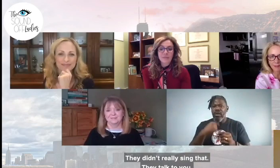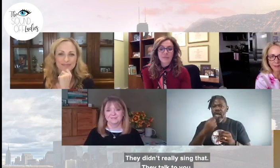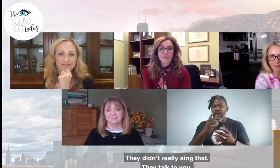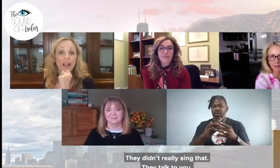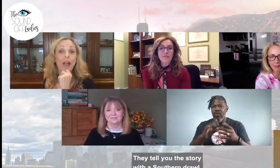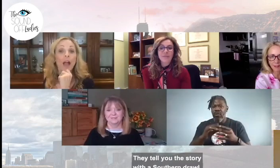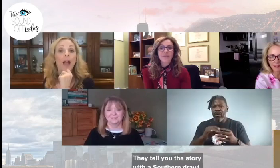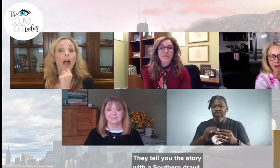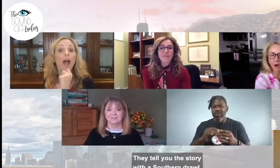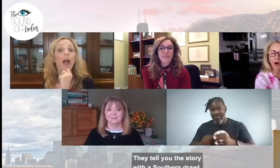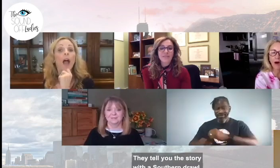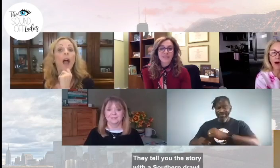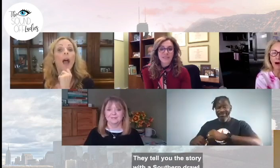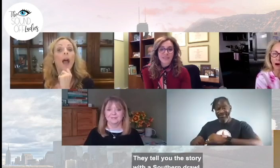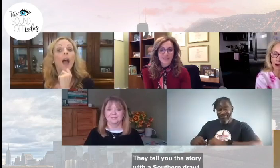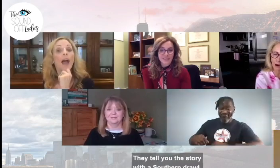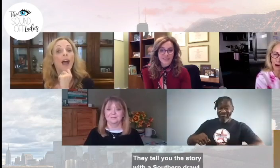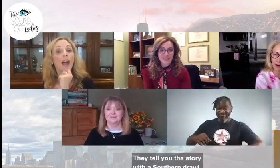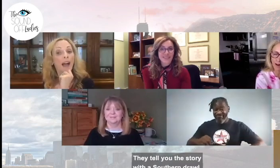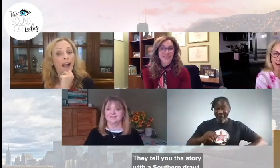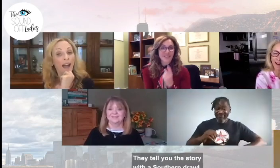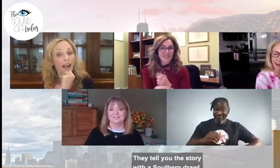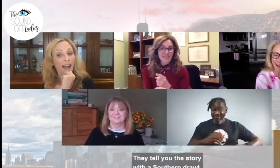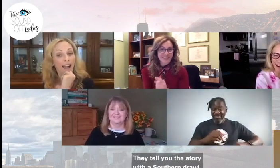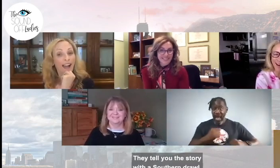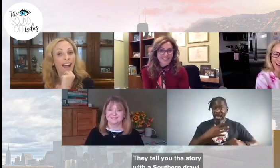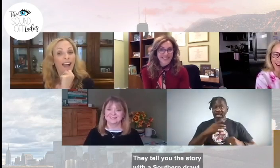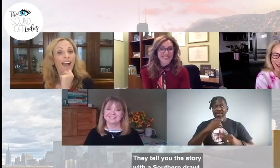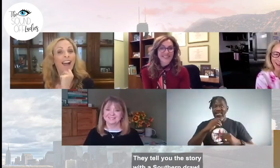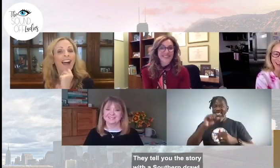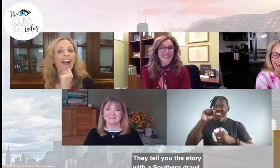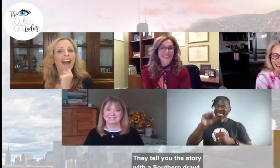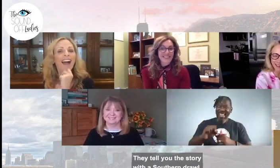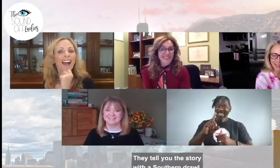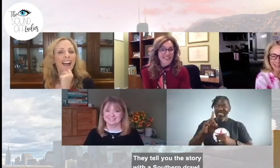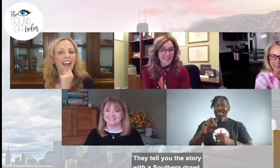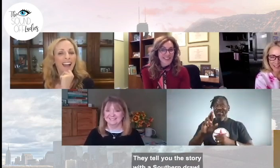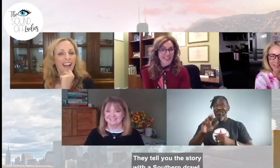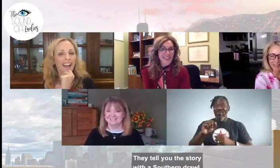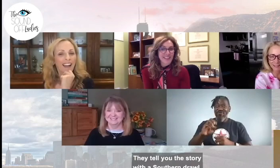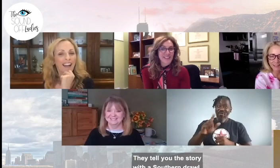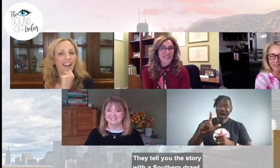I didn't really sing that. They tell you the story with, kind of a southern drawl.